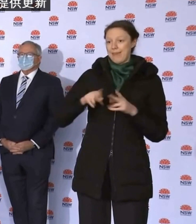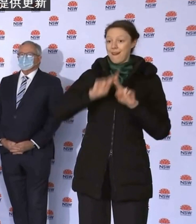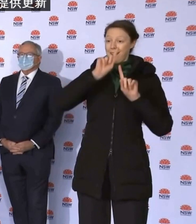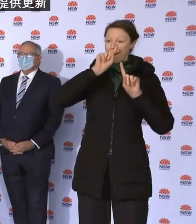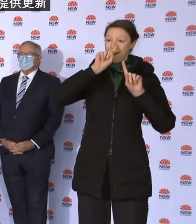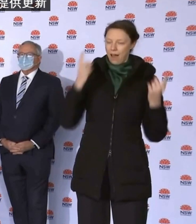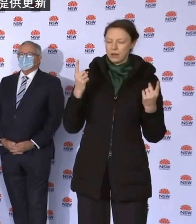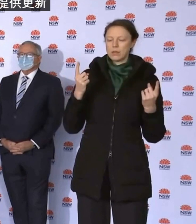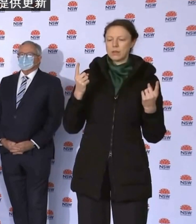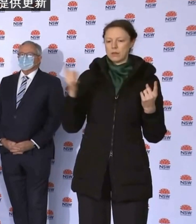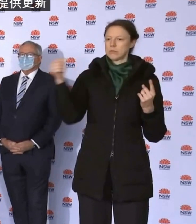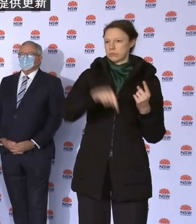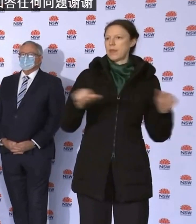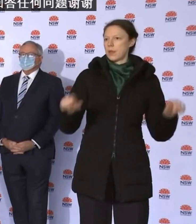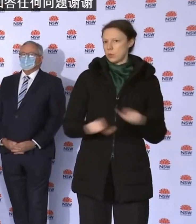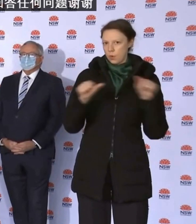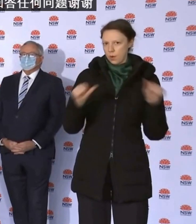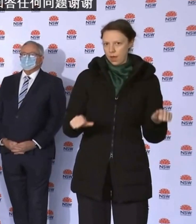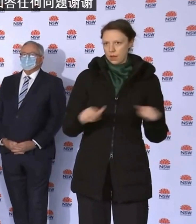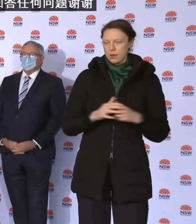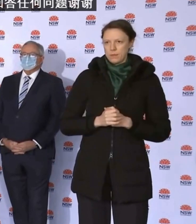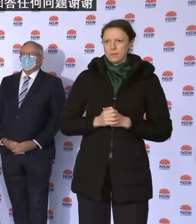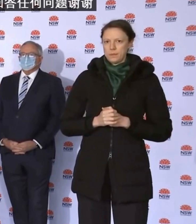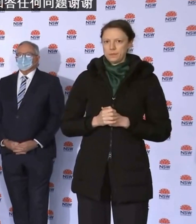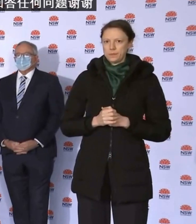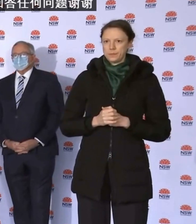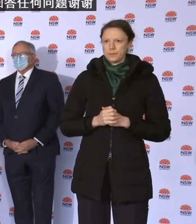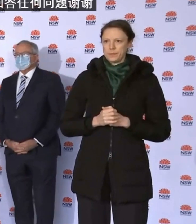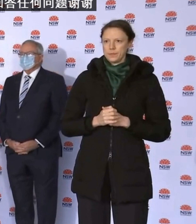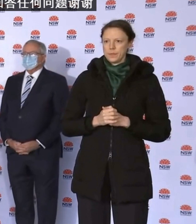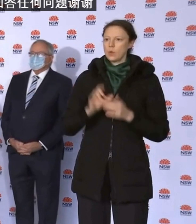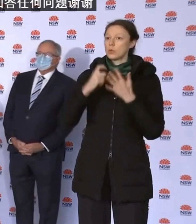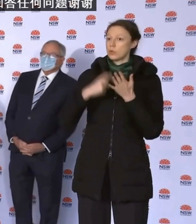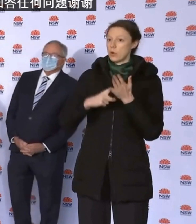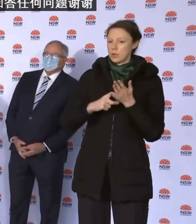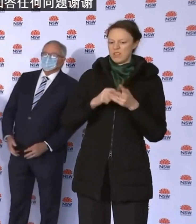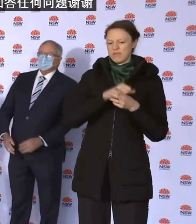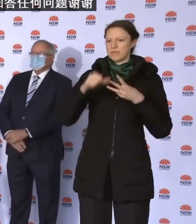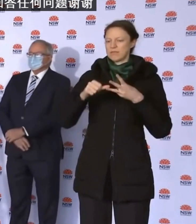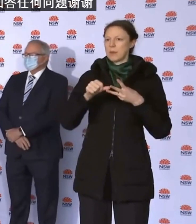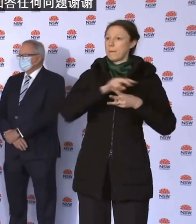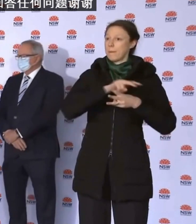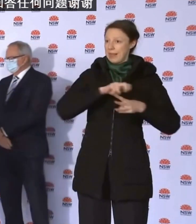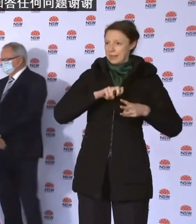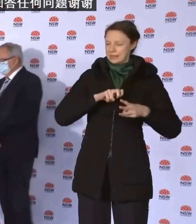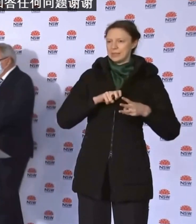Dr Chant will now give an update, and then Deputy Commissioner Warboys, and then we'll take any questions. Thank you.